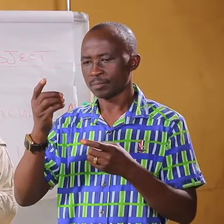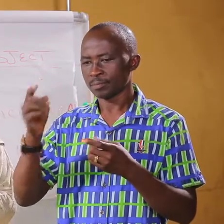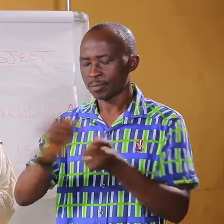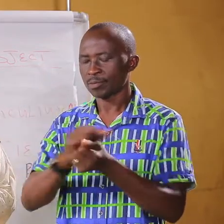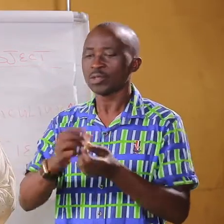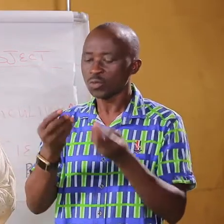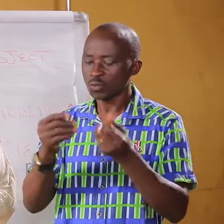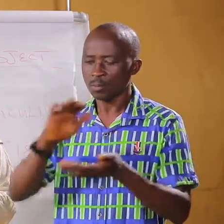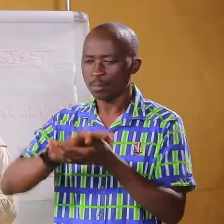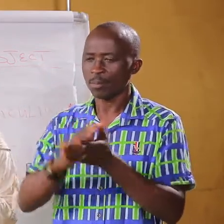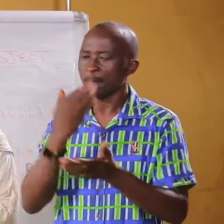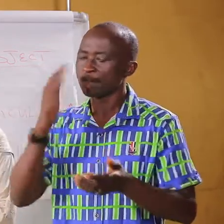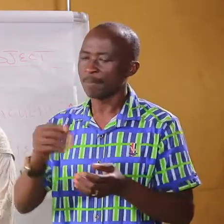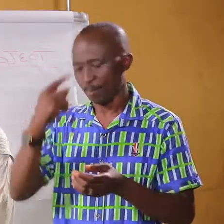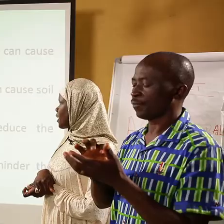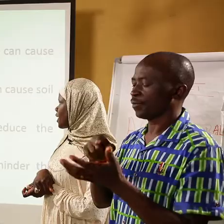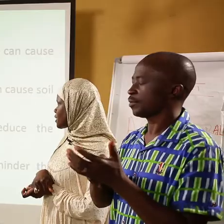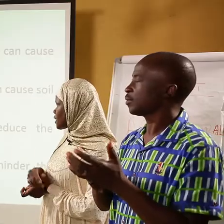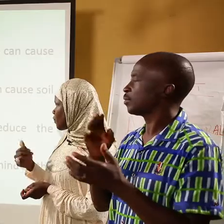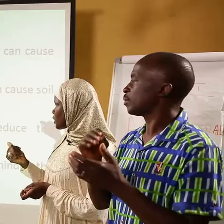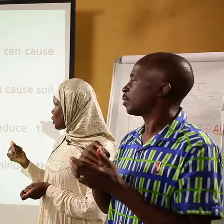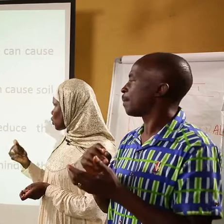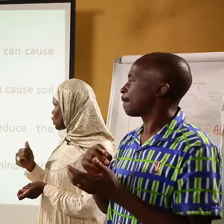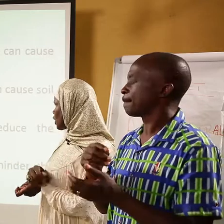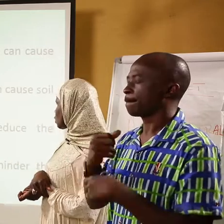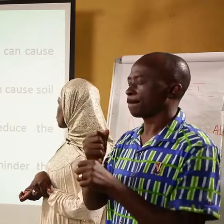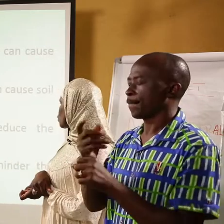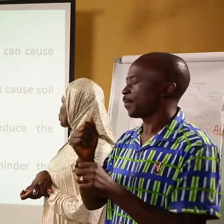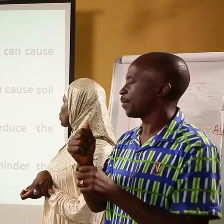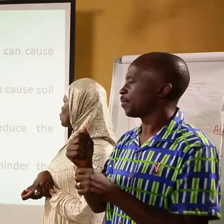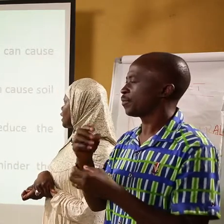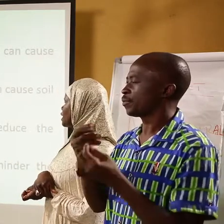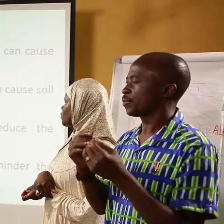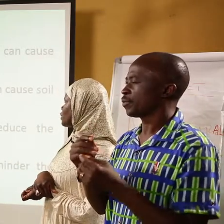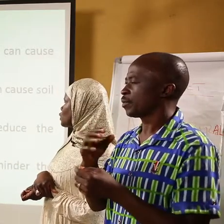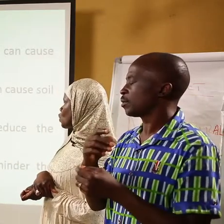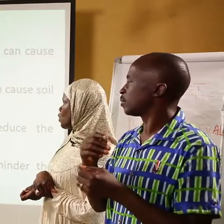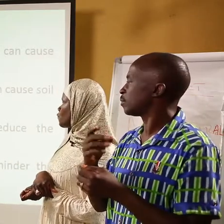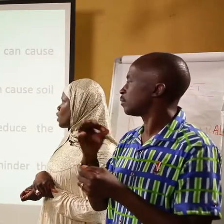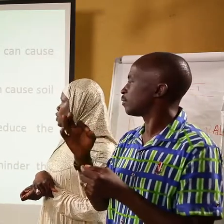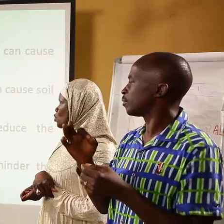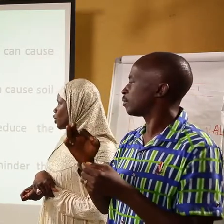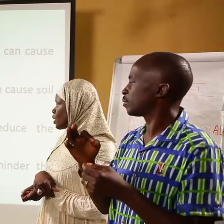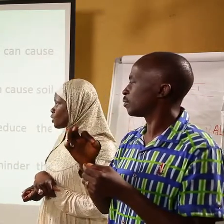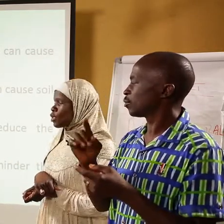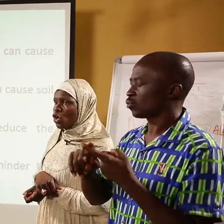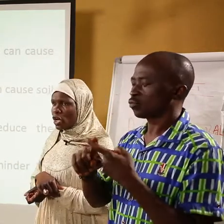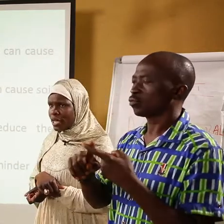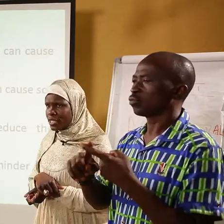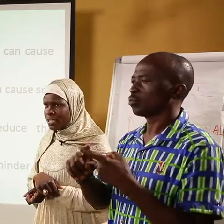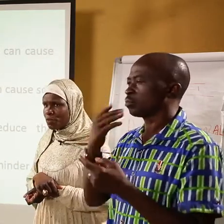becomes very toxic for the plants. Excess application can also reduce the activities of